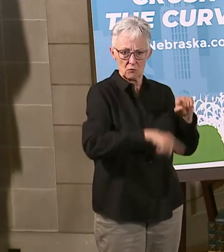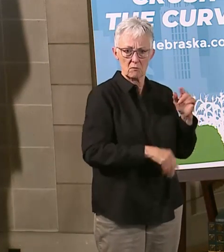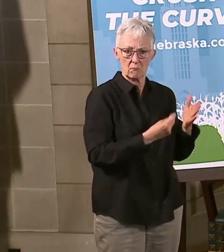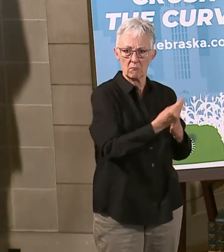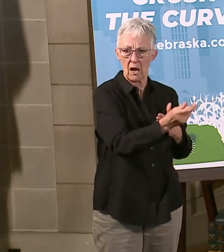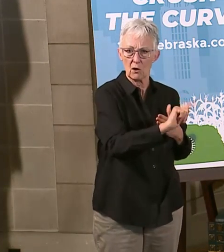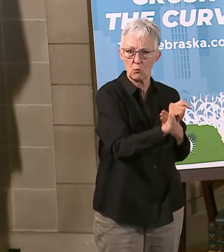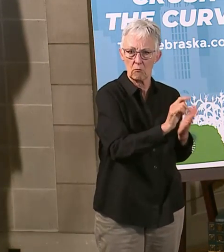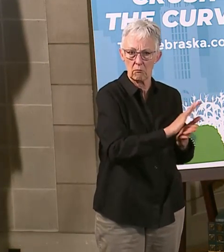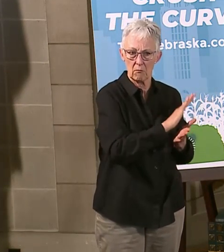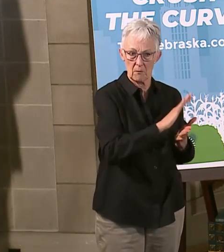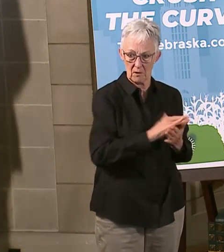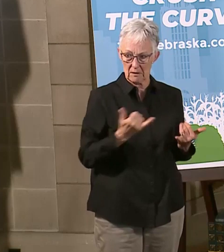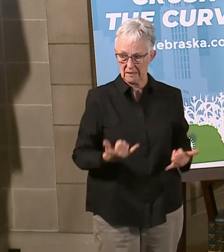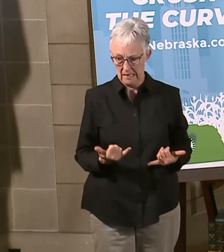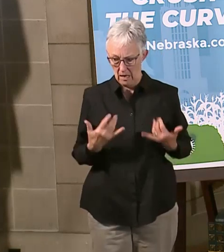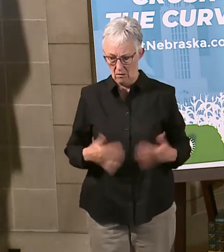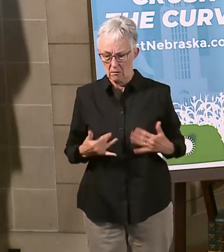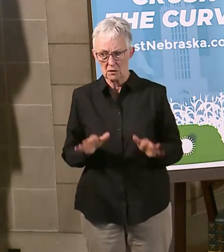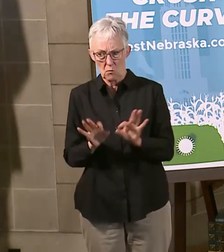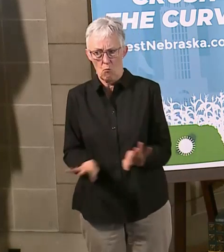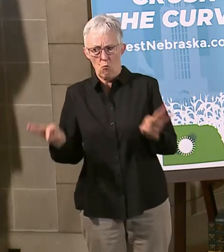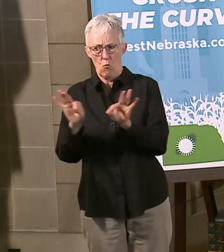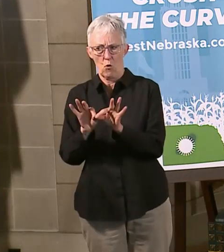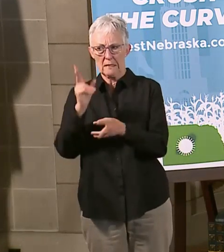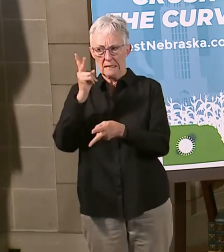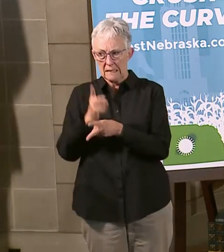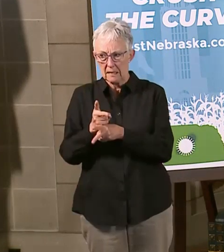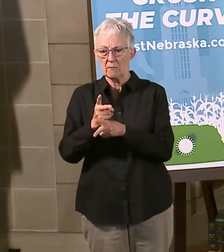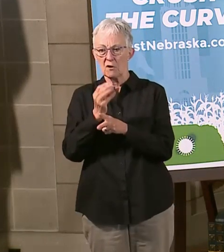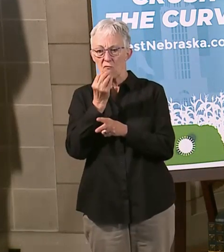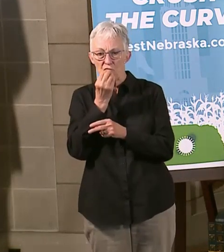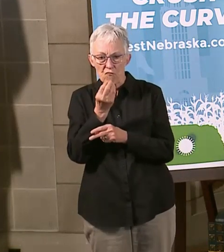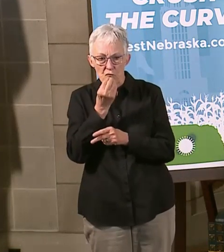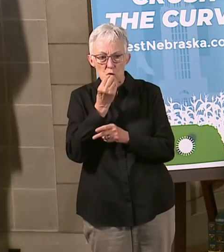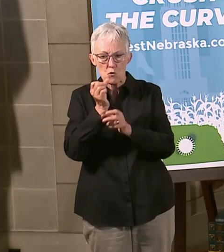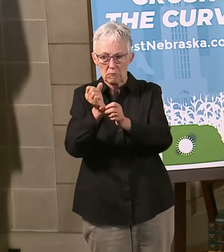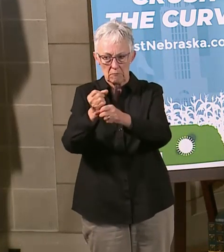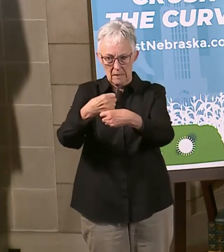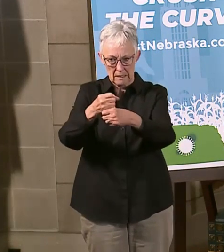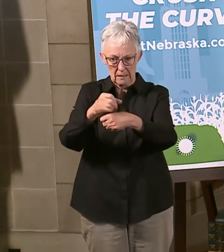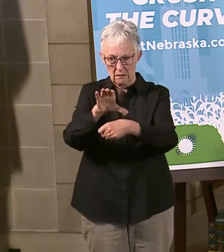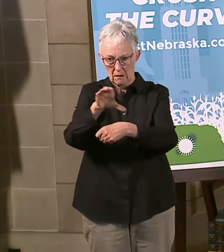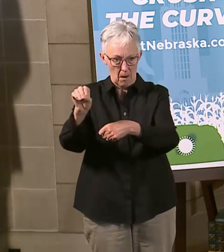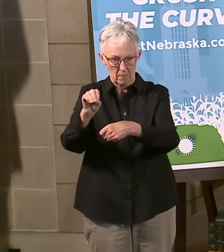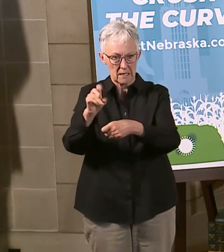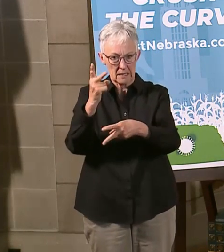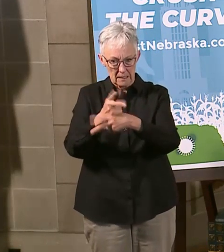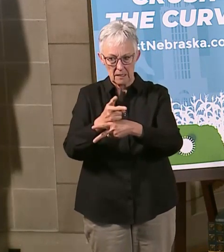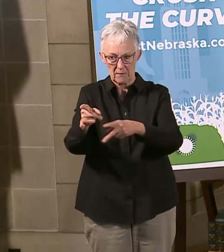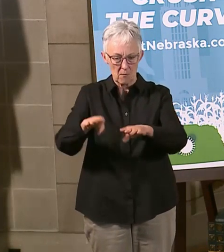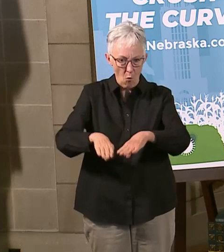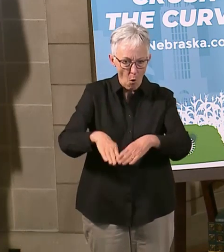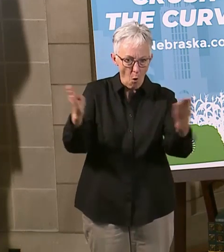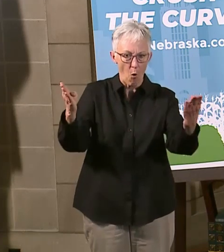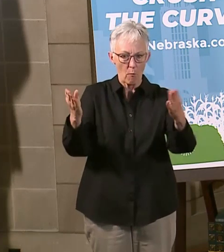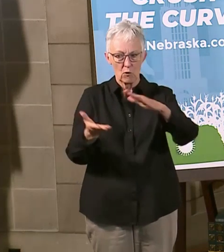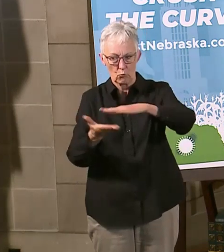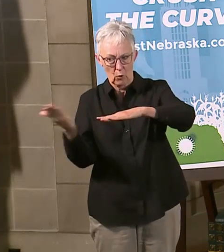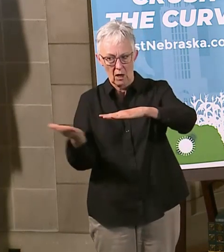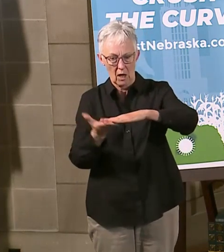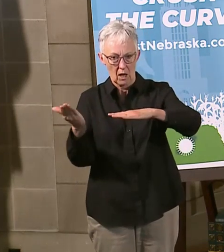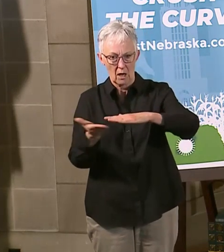This is why it's vitally important that we keep our food processors open and do everything we can to assure the food supply chain, because we would have civil unrest if that was not the